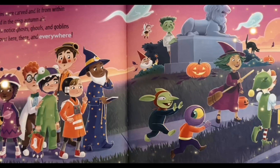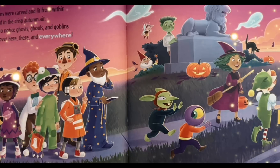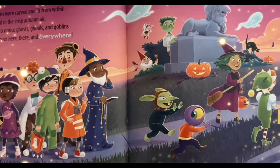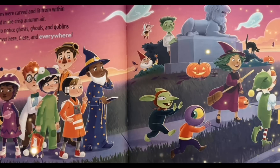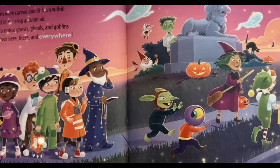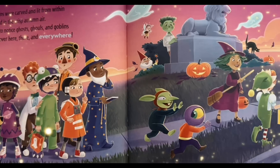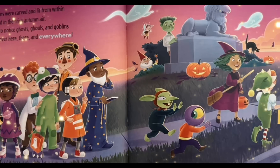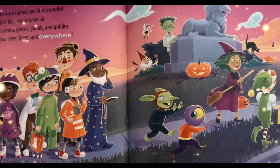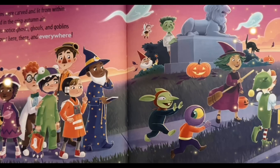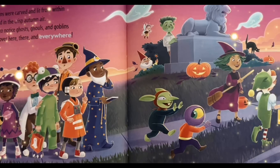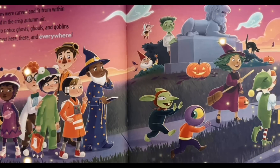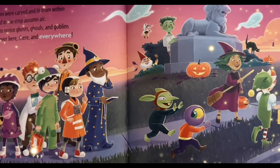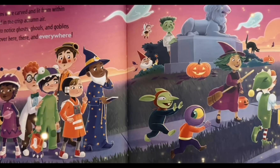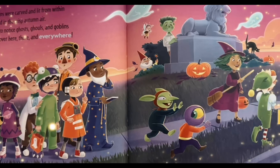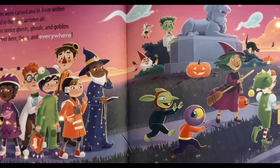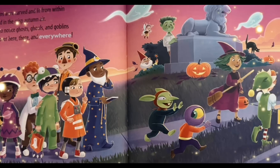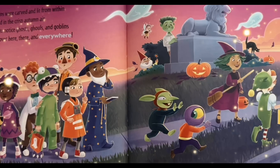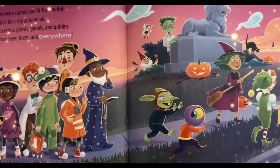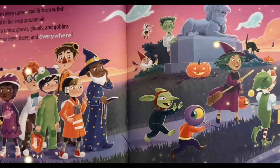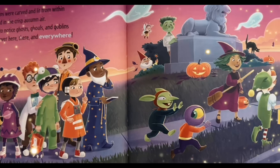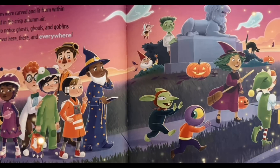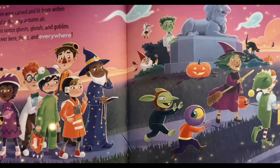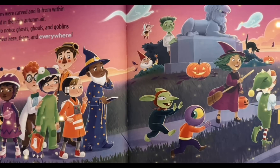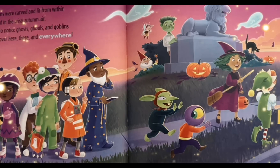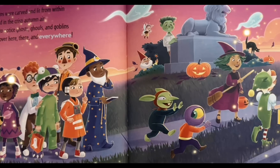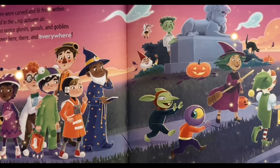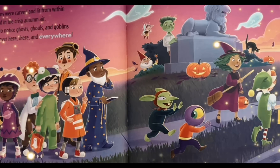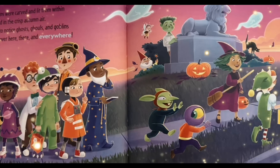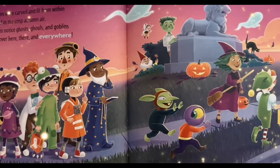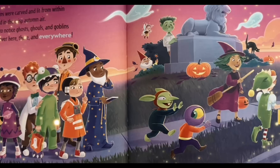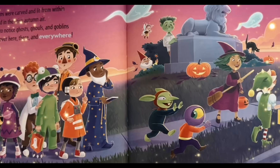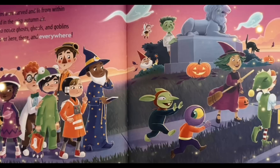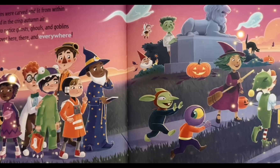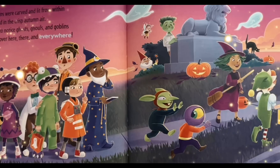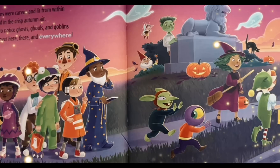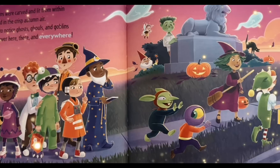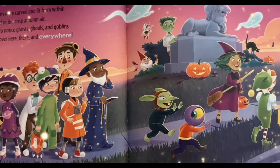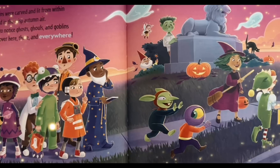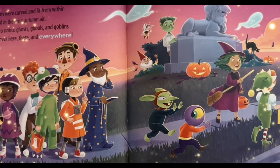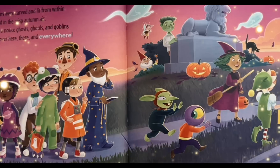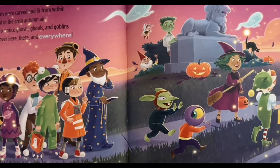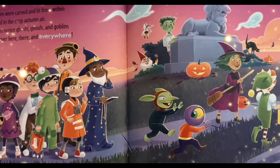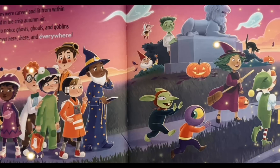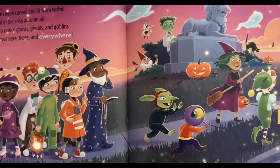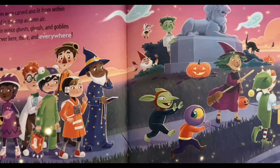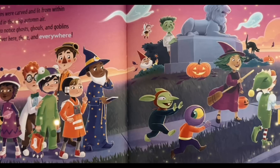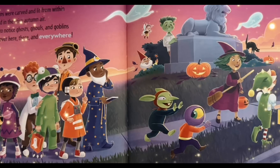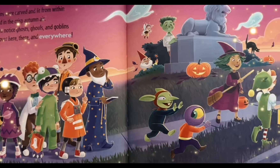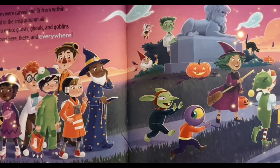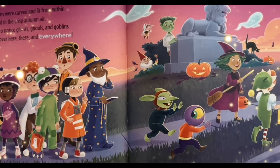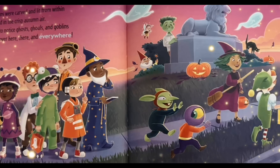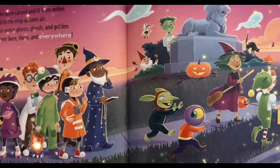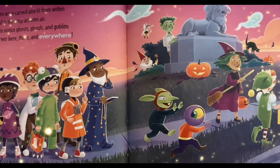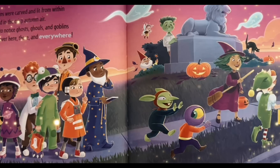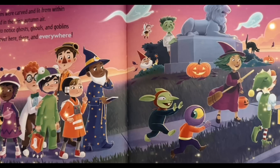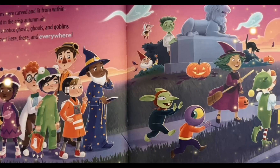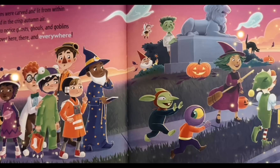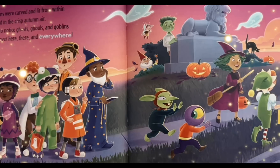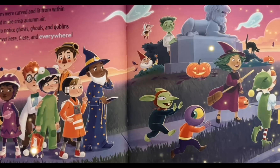to notice ghosts, ghouls, and goblins preparing over here, there, and